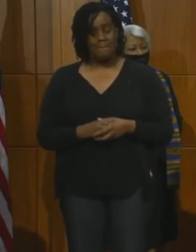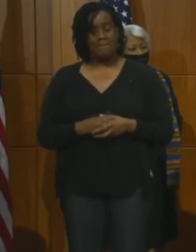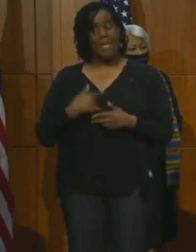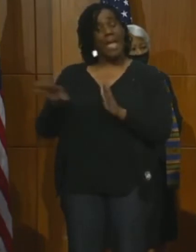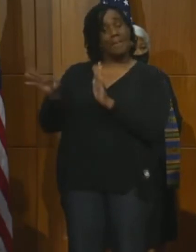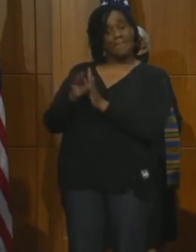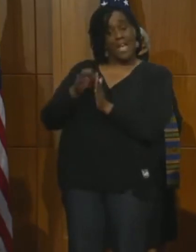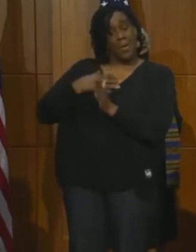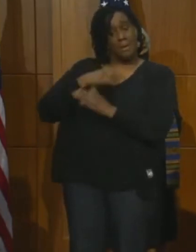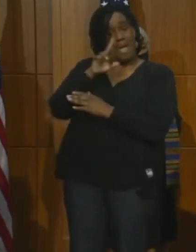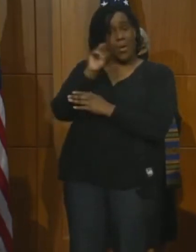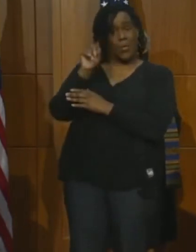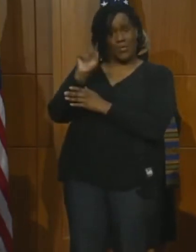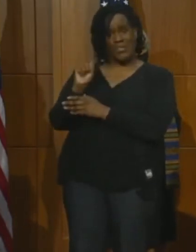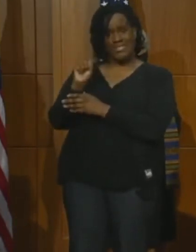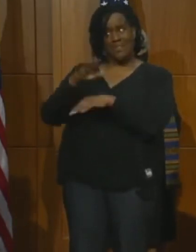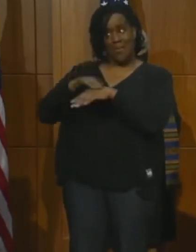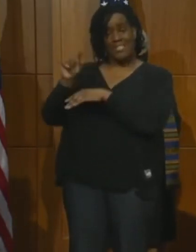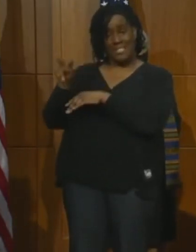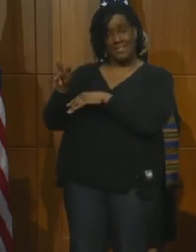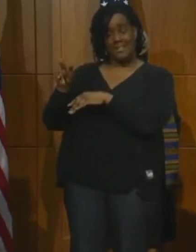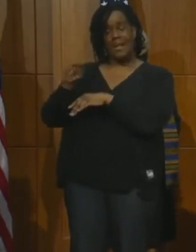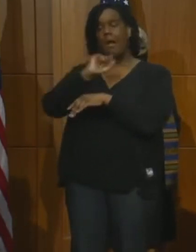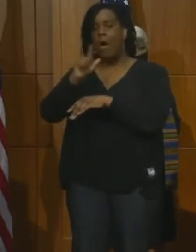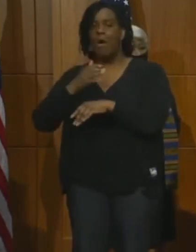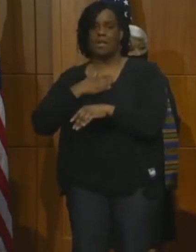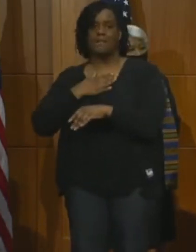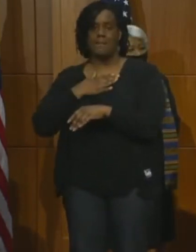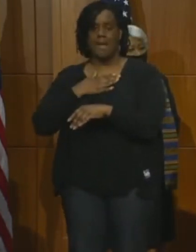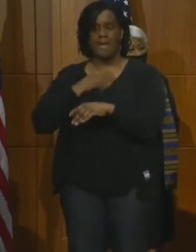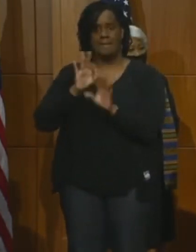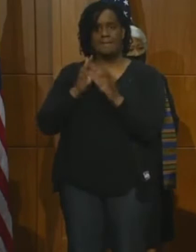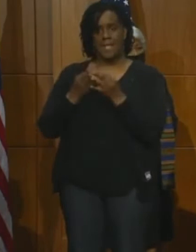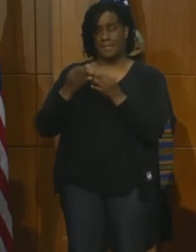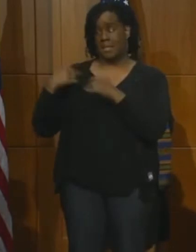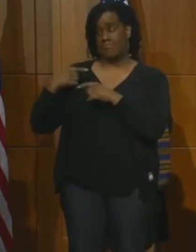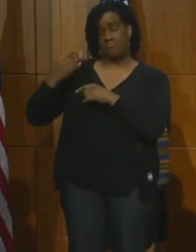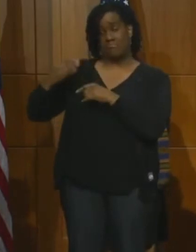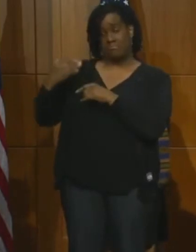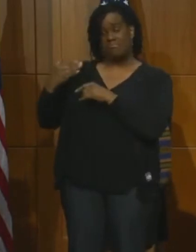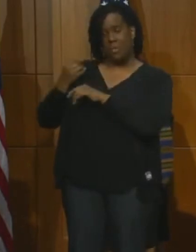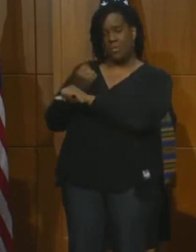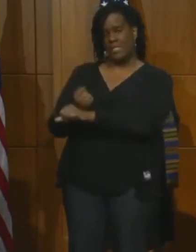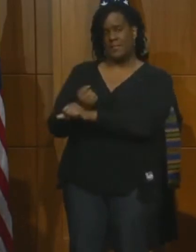Your Roots episode. And yes, all of my ancestors were enslaved. My ancestors sacrificed their lives.